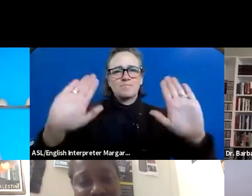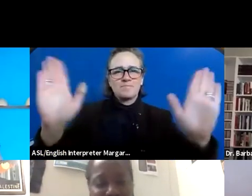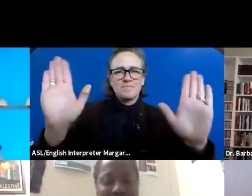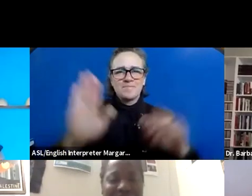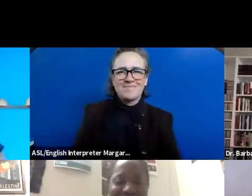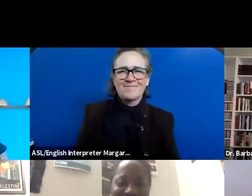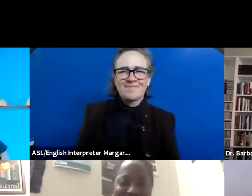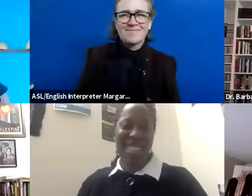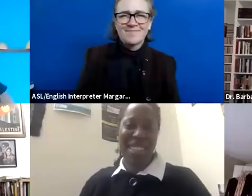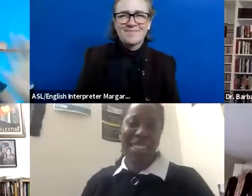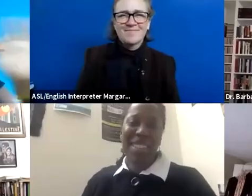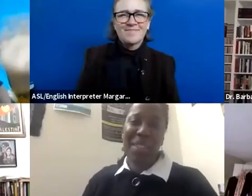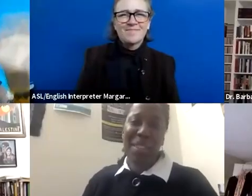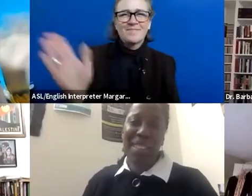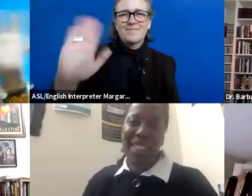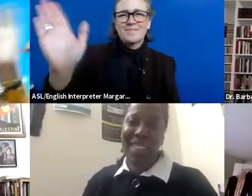Namaste.